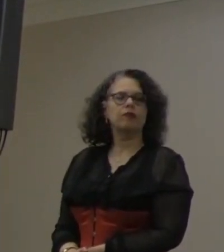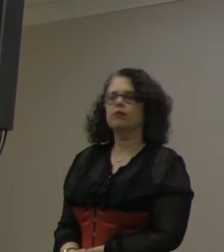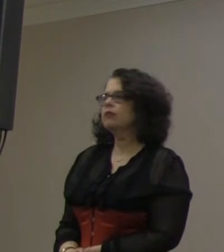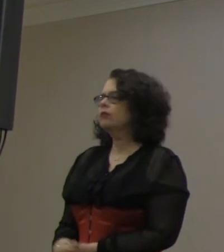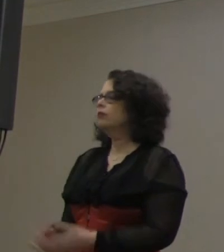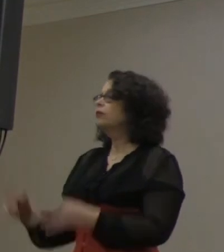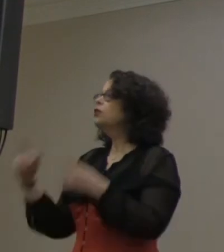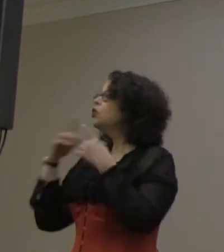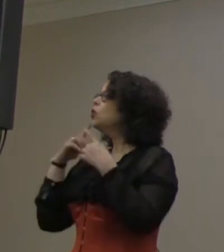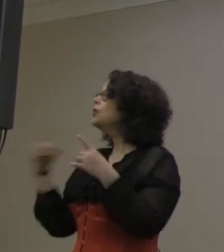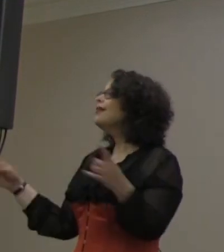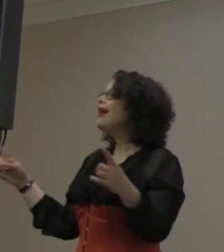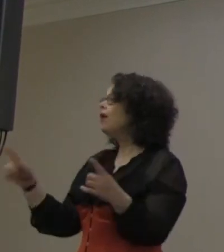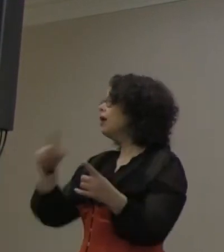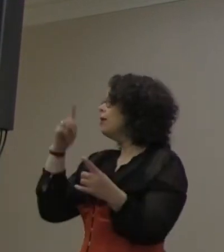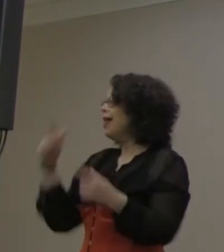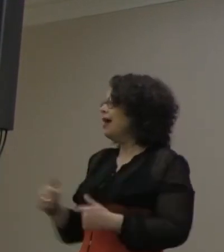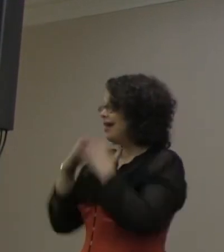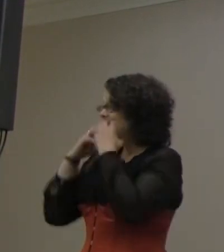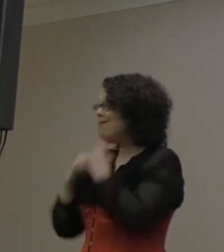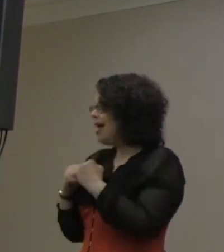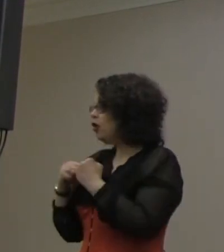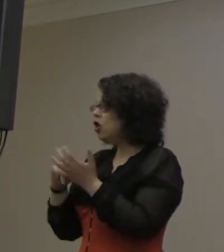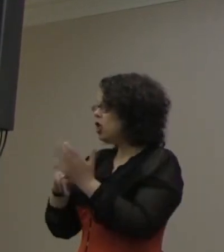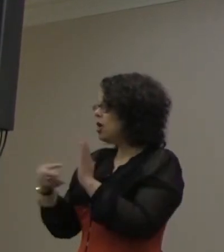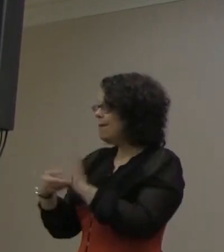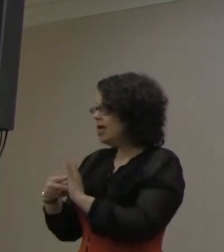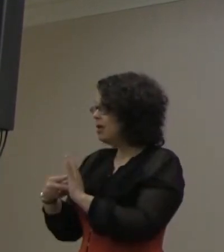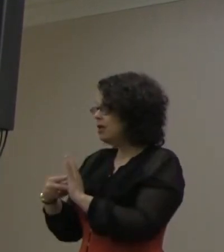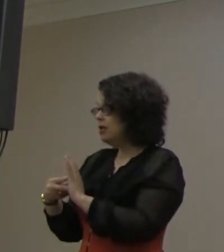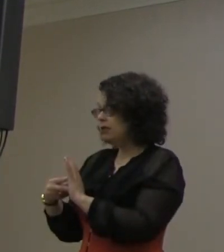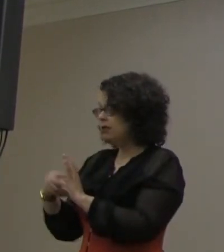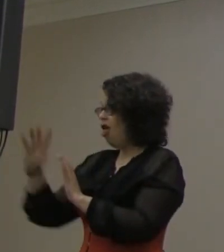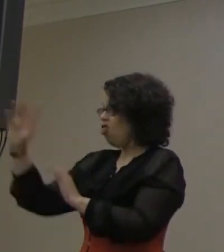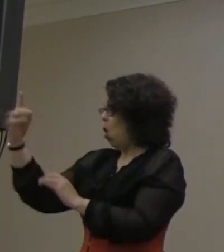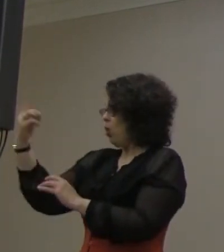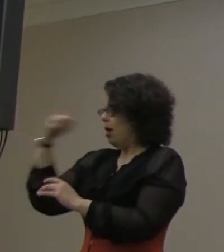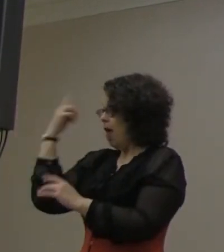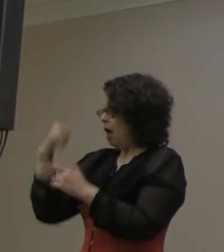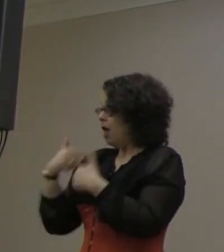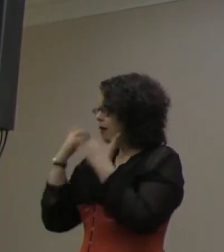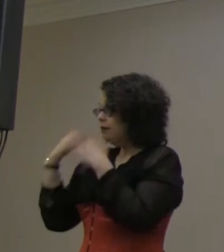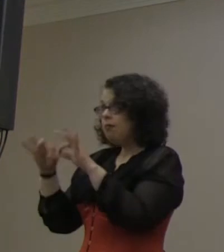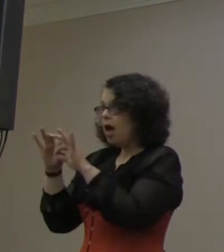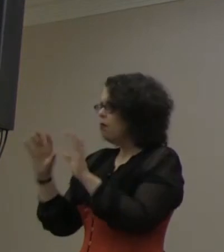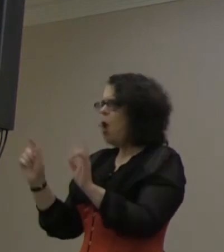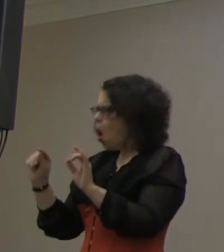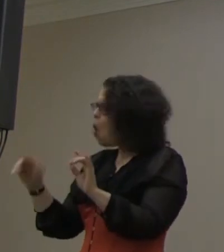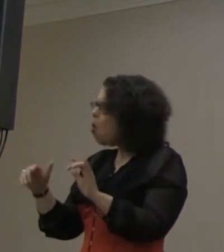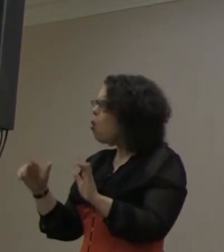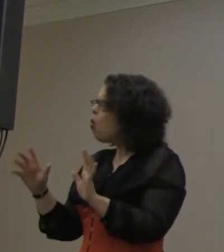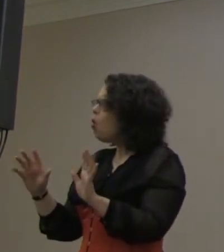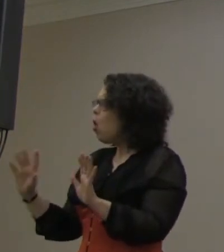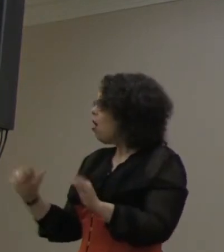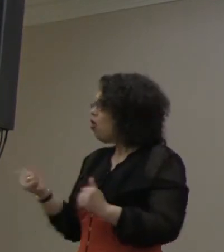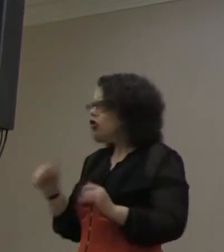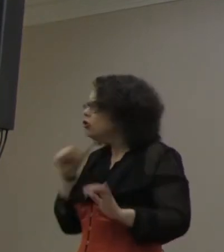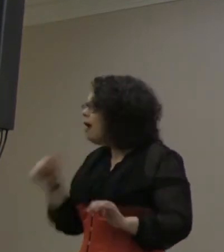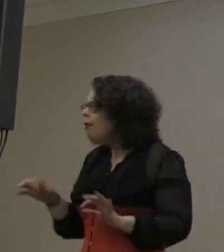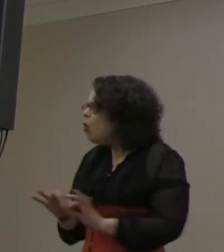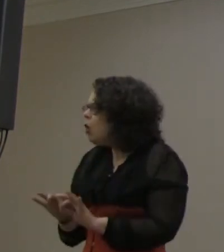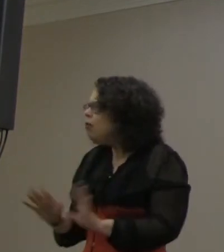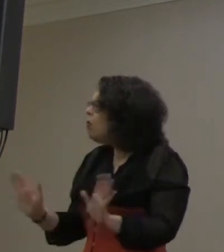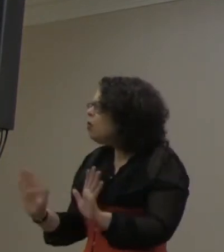simple. Declaring Black Lives Matter does not mean that no other lives matter. It means you are willing to